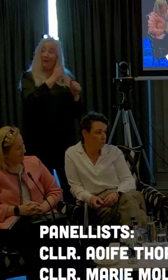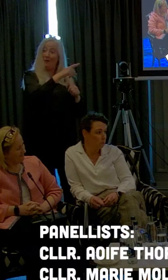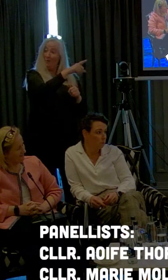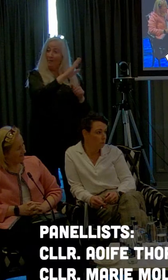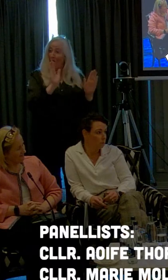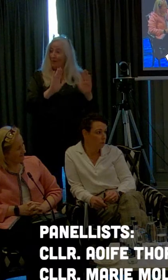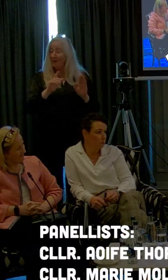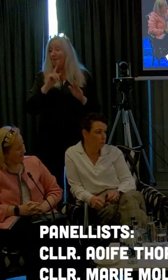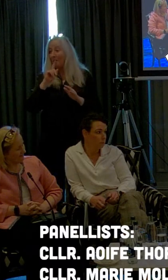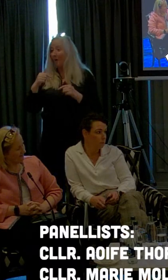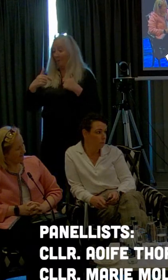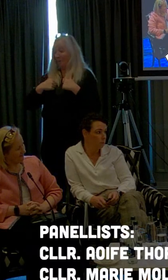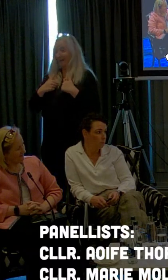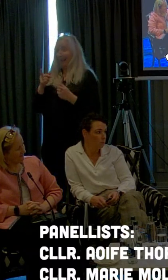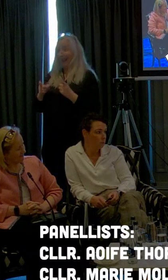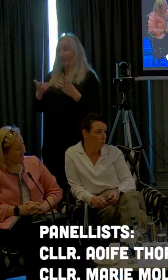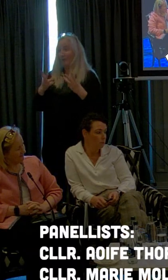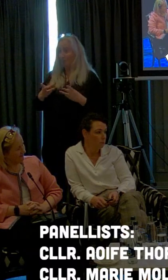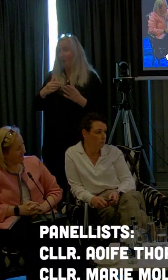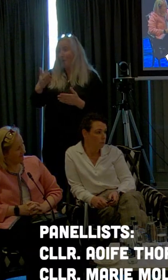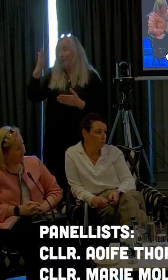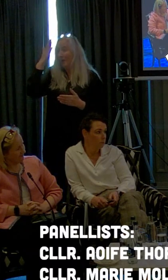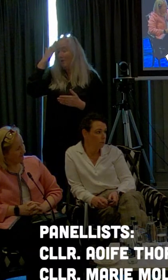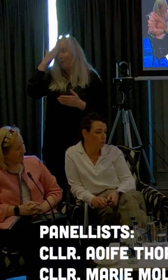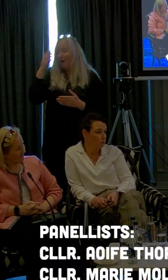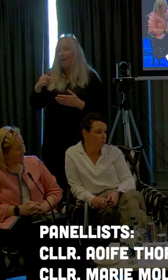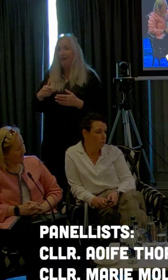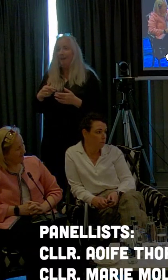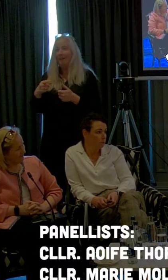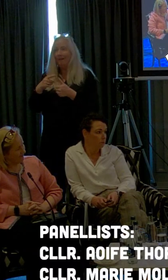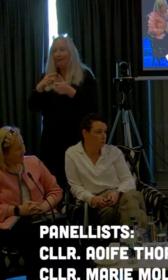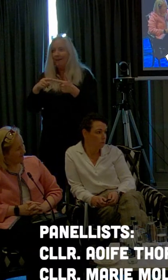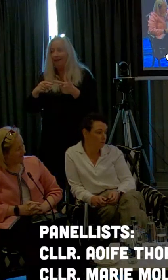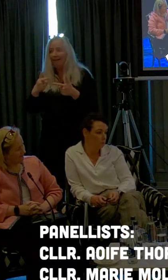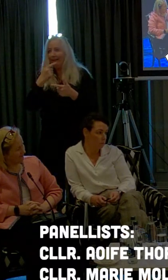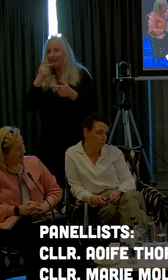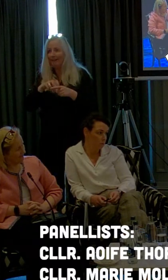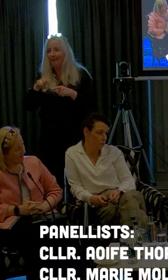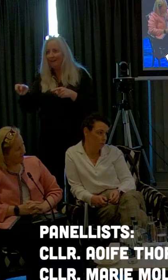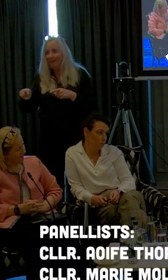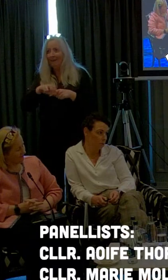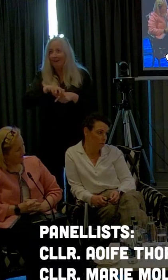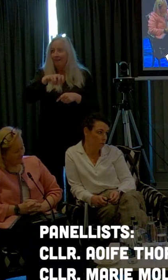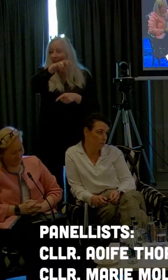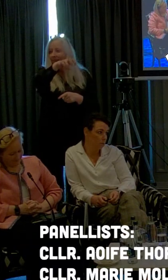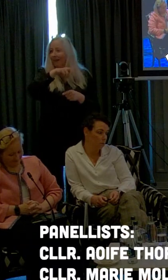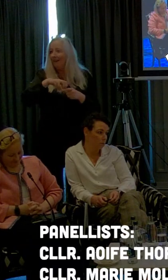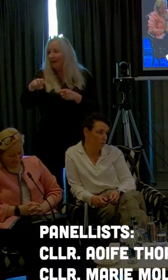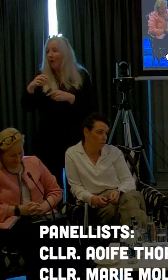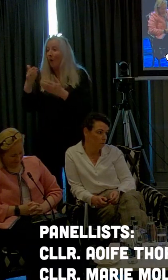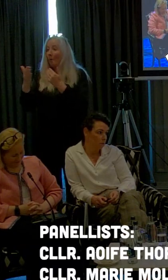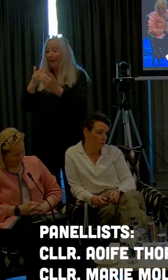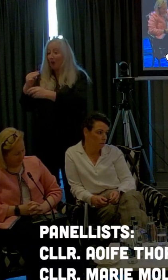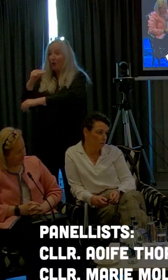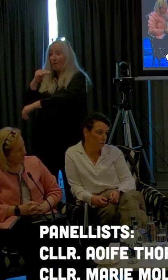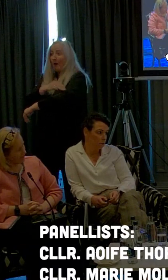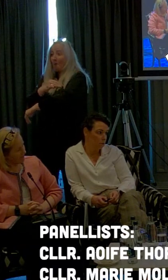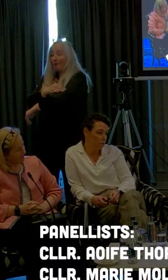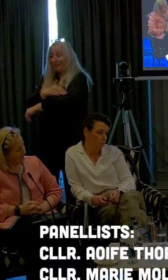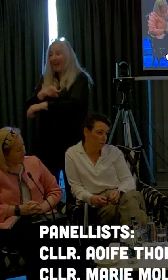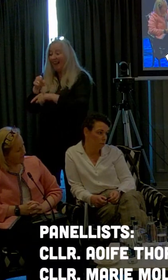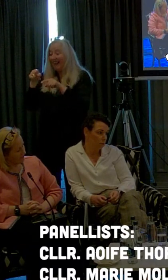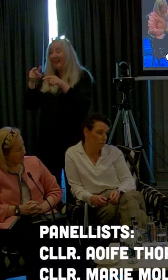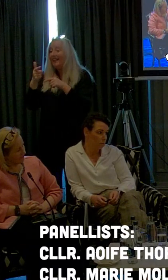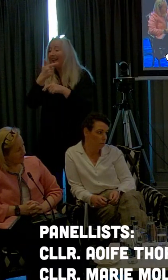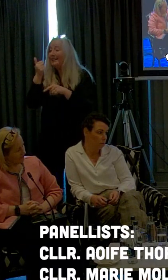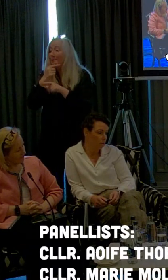as women, we know what it's like. We've encountered it and we see the problems with things. With simple things like that,